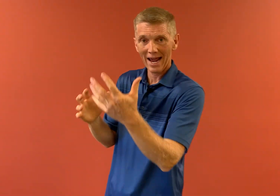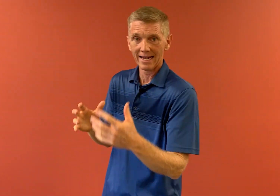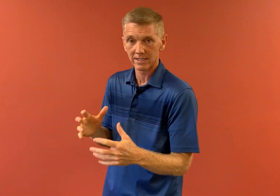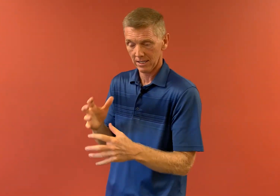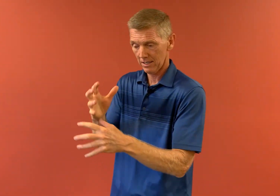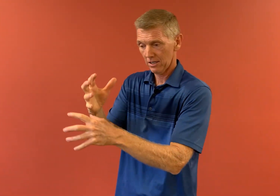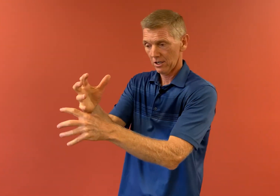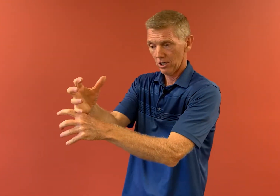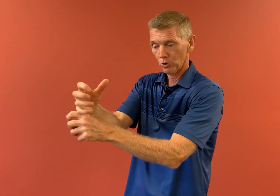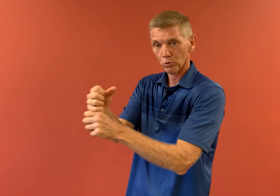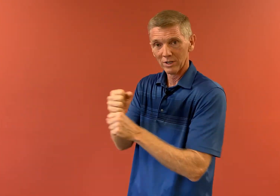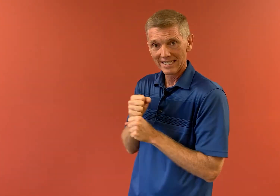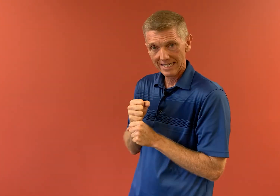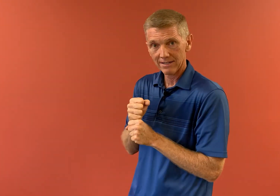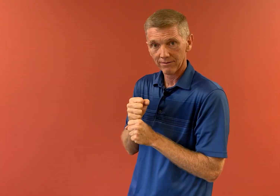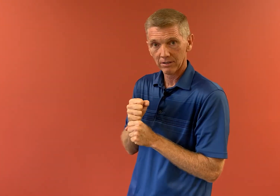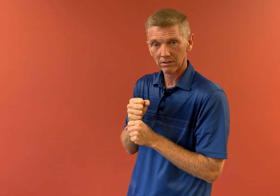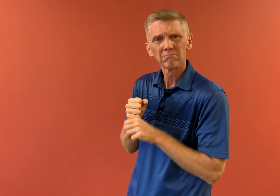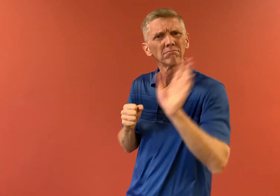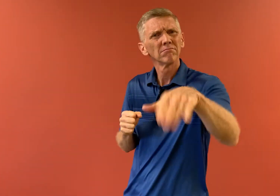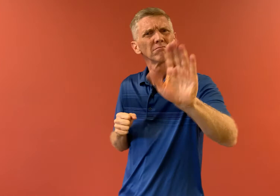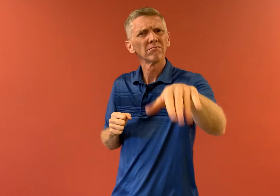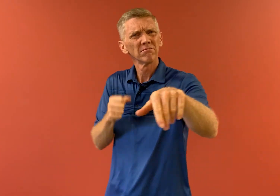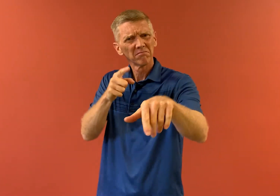hands. Receive.